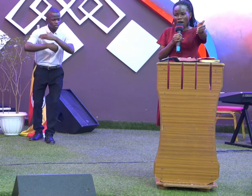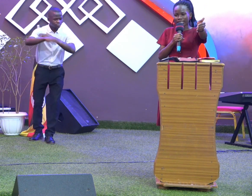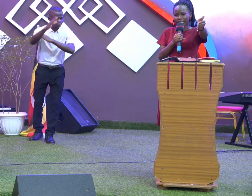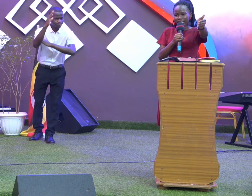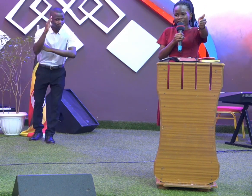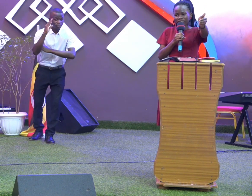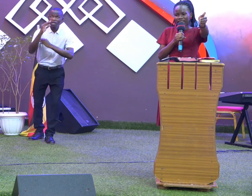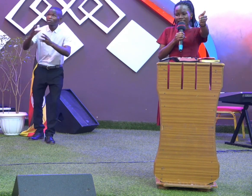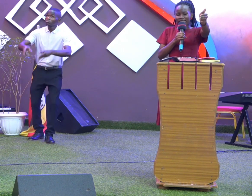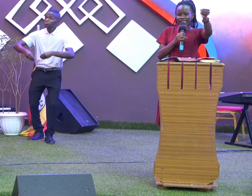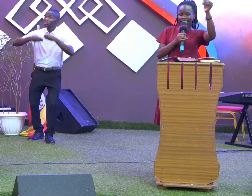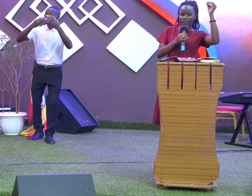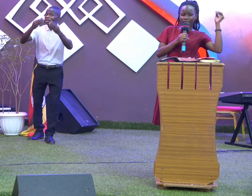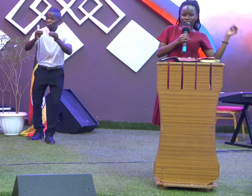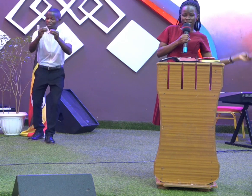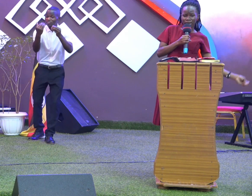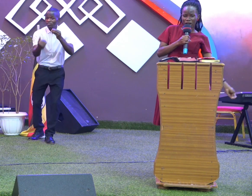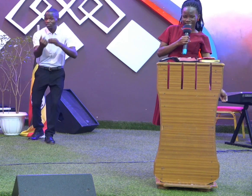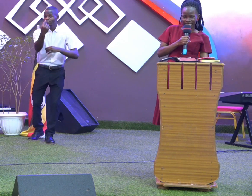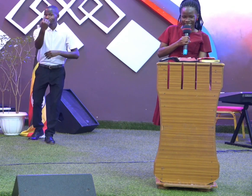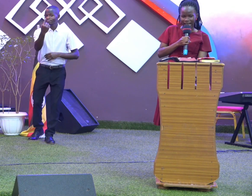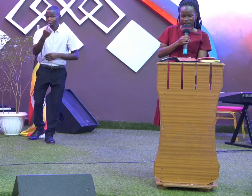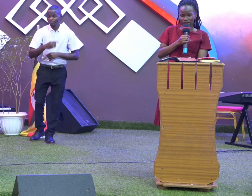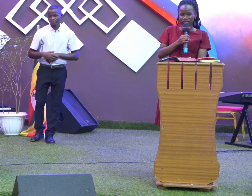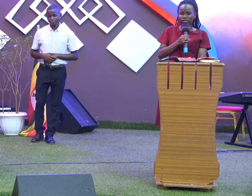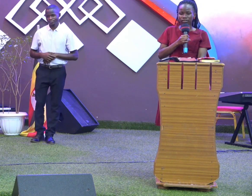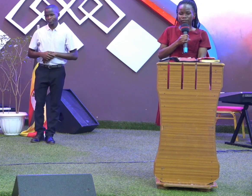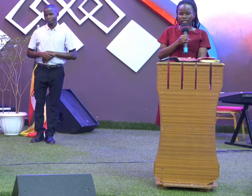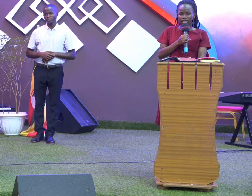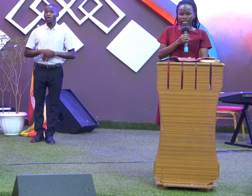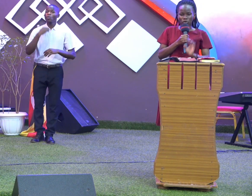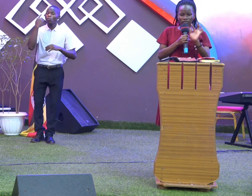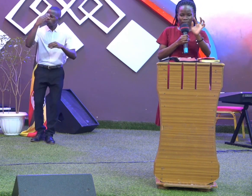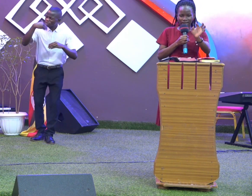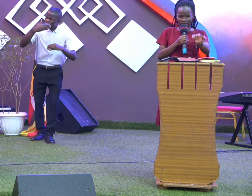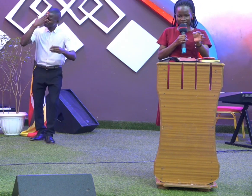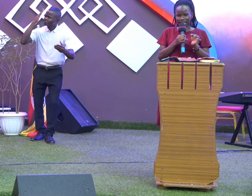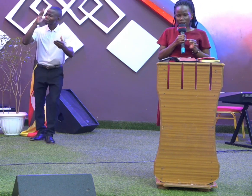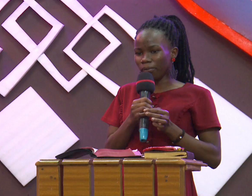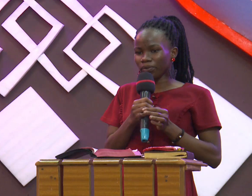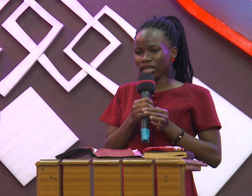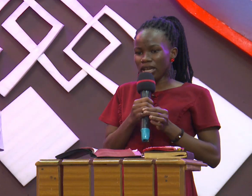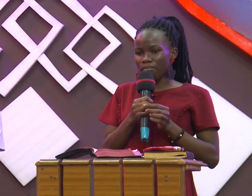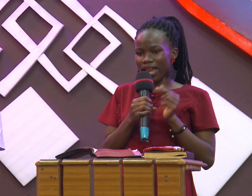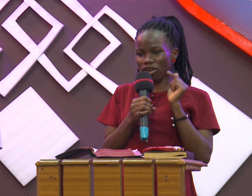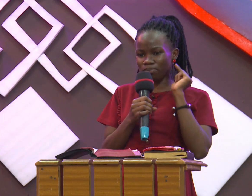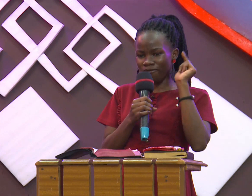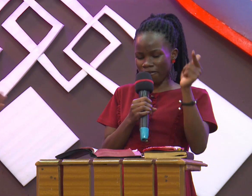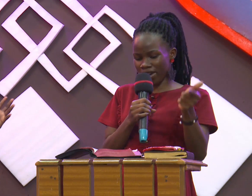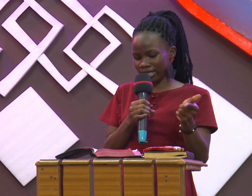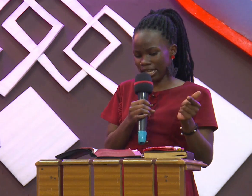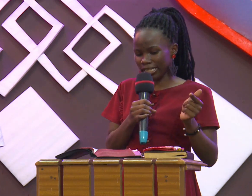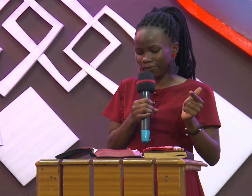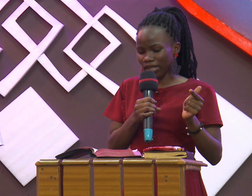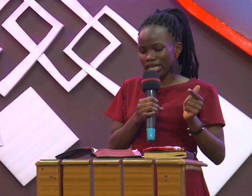of God. He gave in His only begotten Son. That whoever believes in Him may not